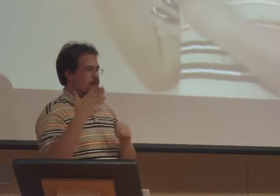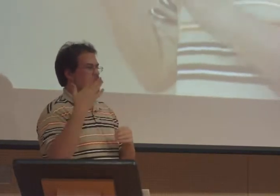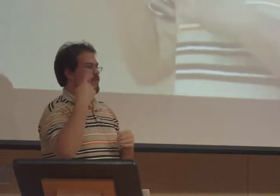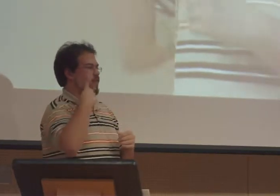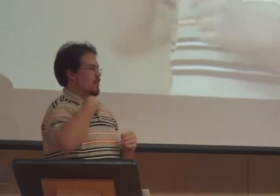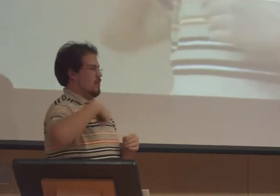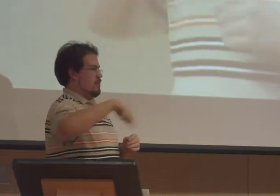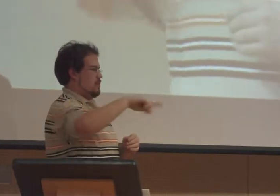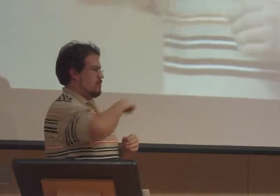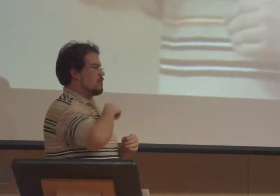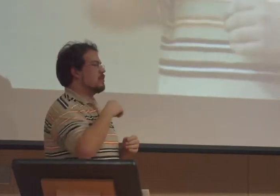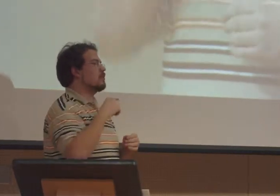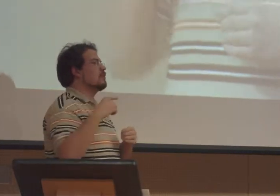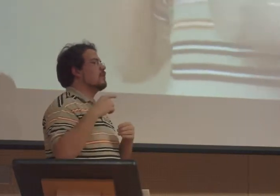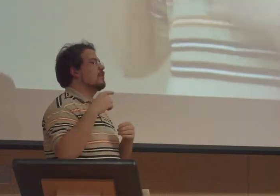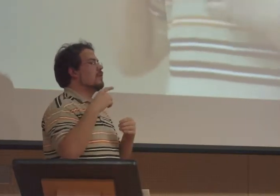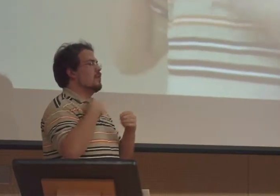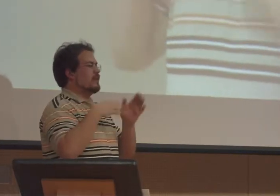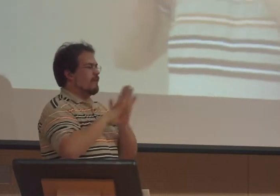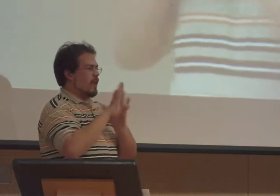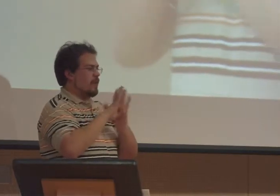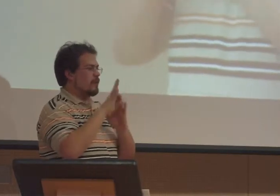Okay, so the student committee has some plans.